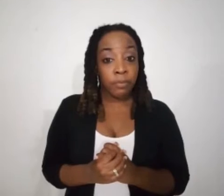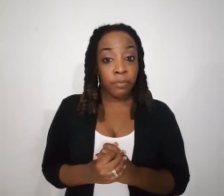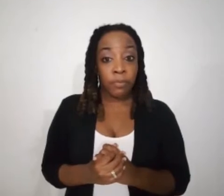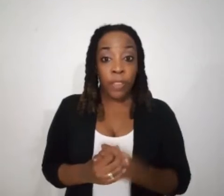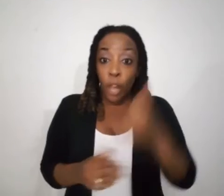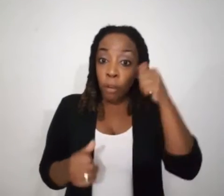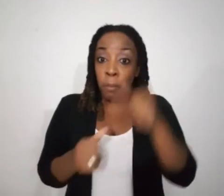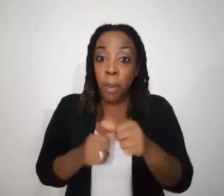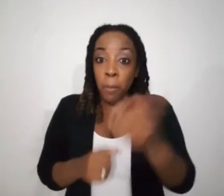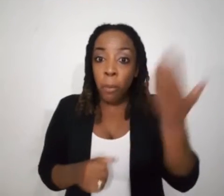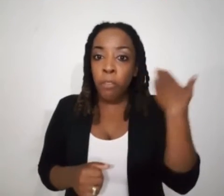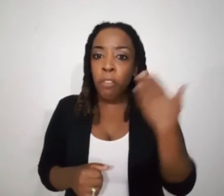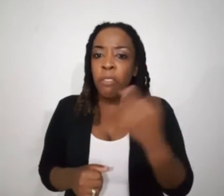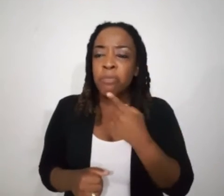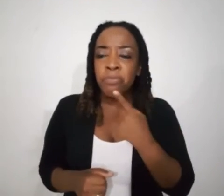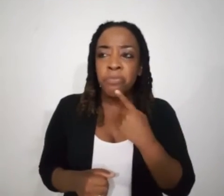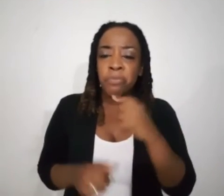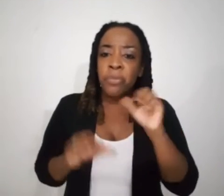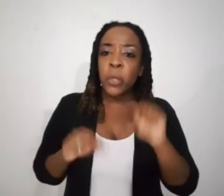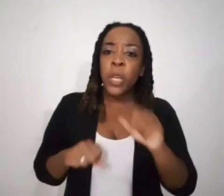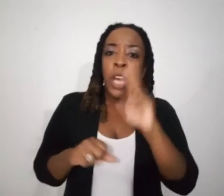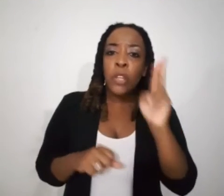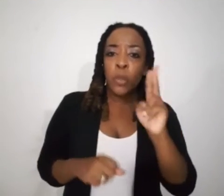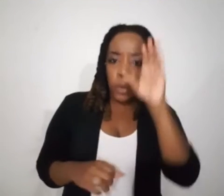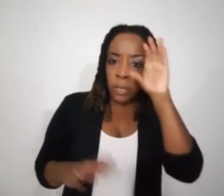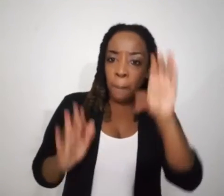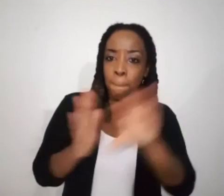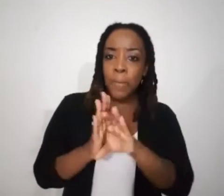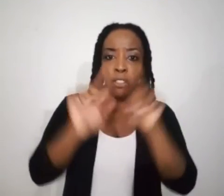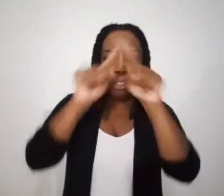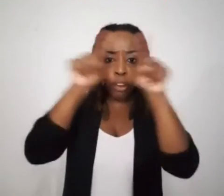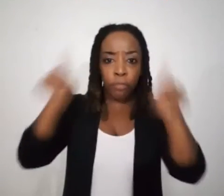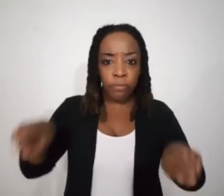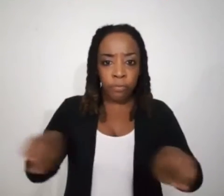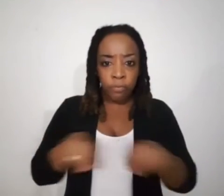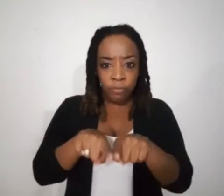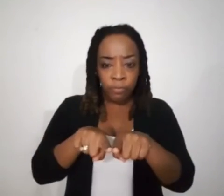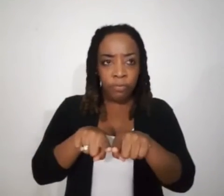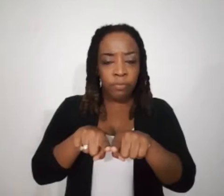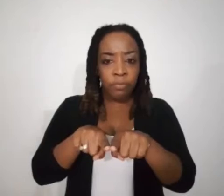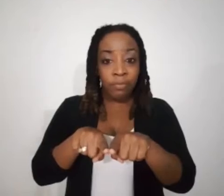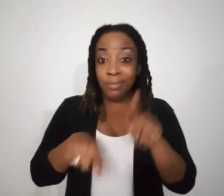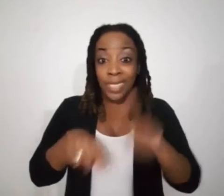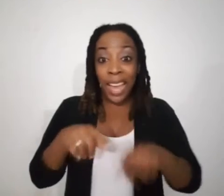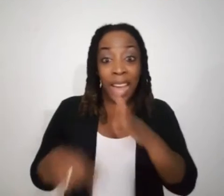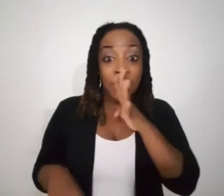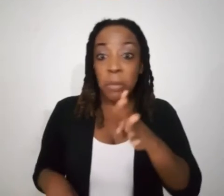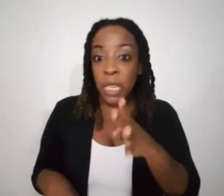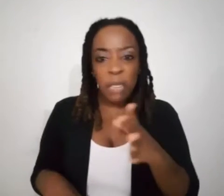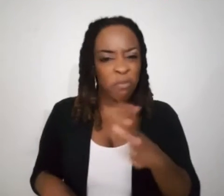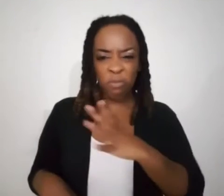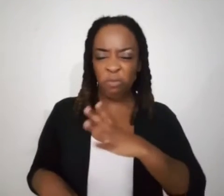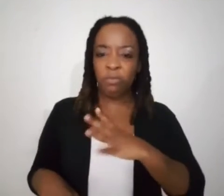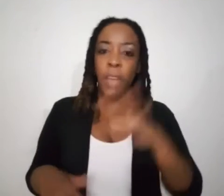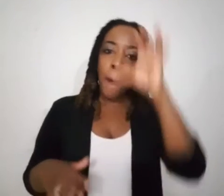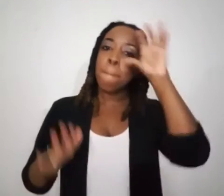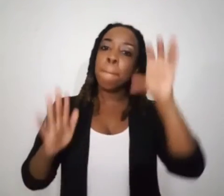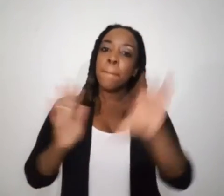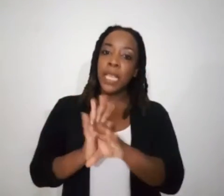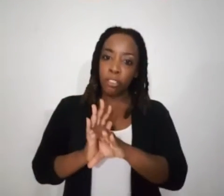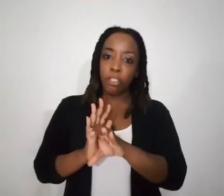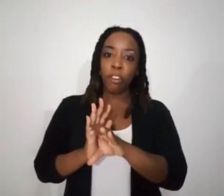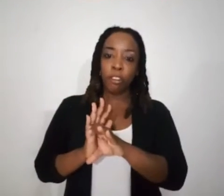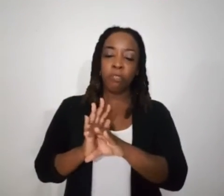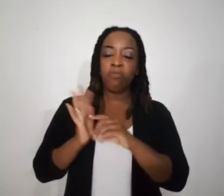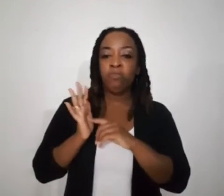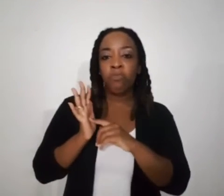your child can't verbalize. You can give them picture cards so that they can show you when you're doing